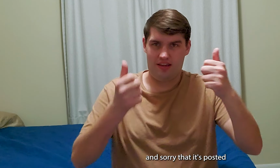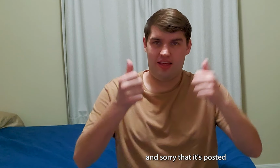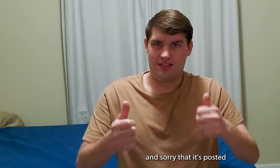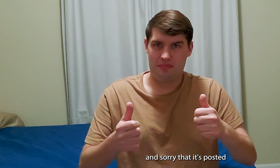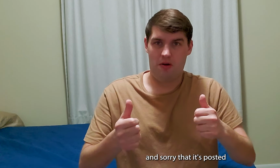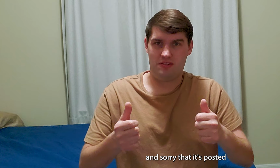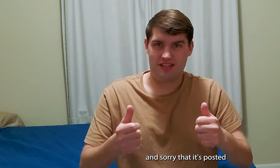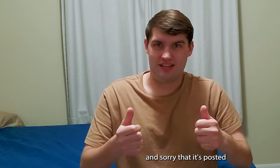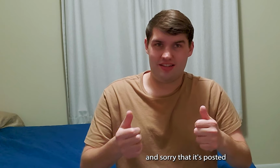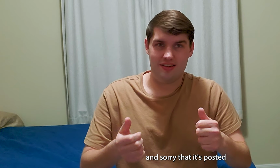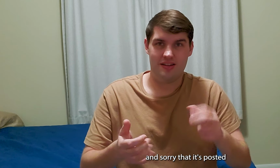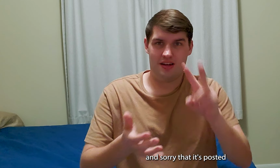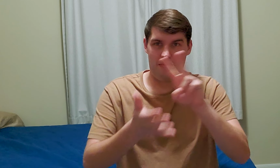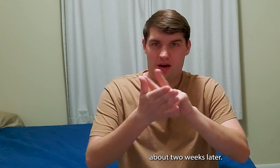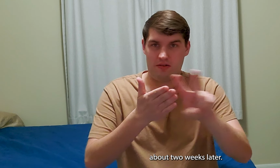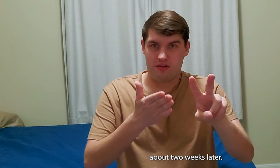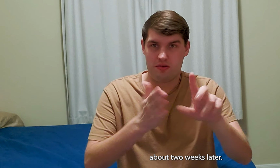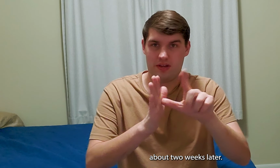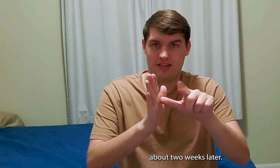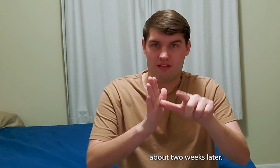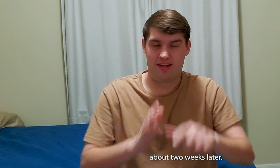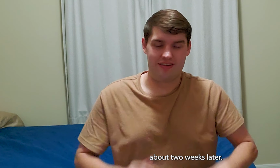that it's posted about 2 weeks later.